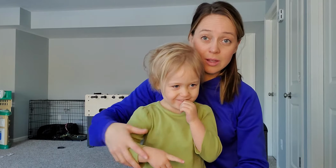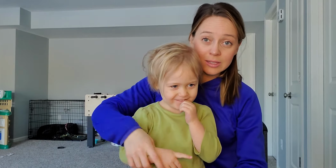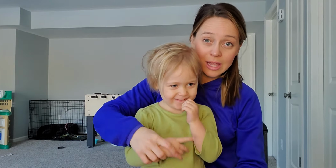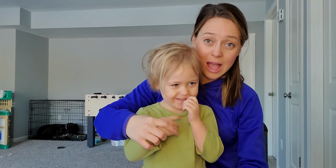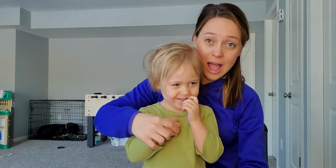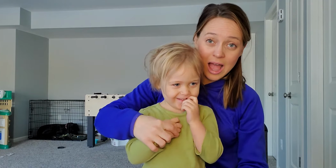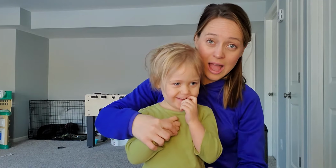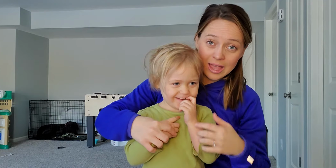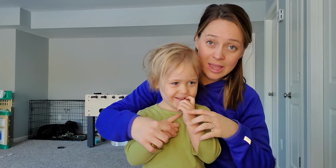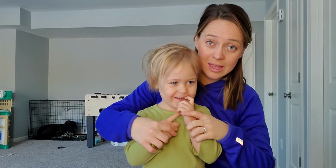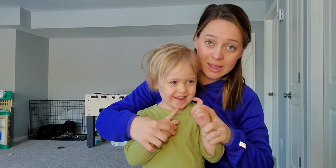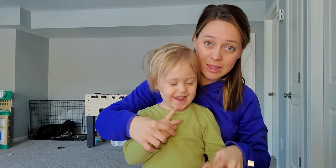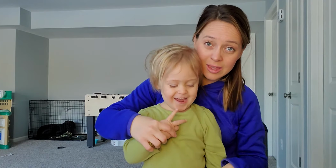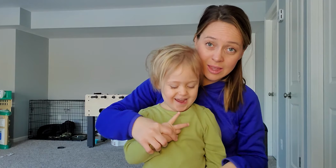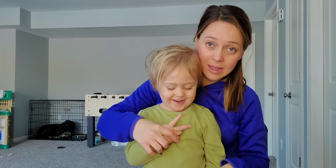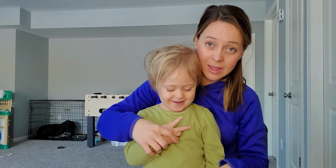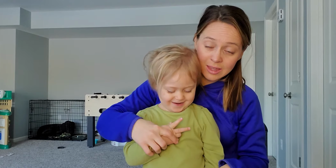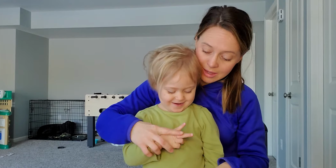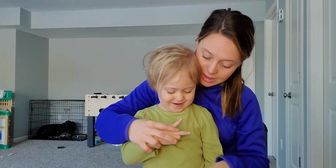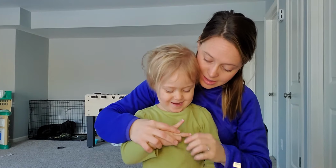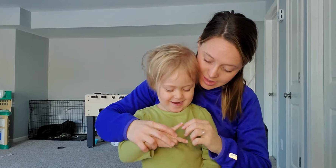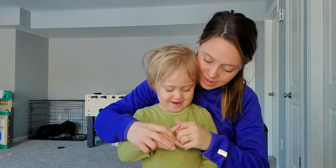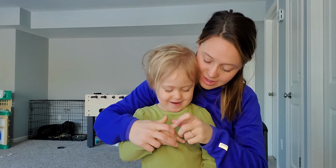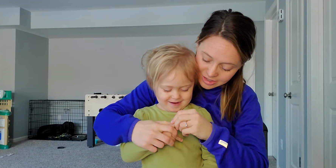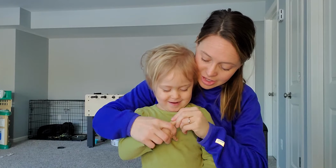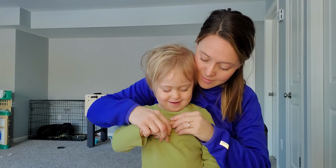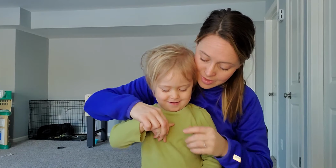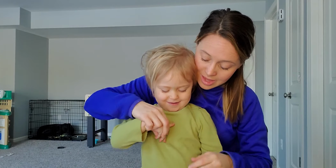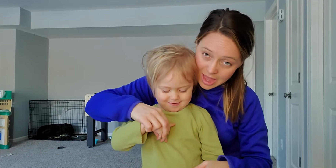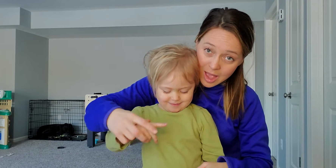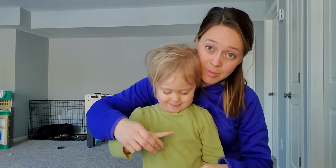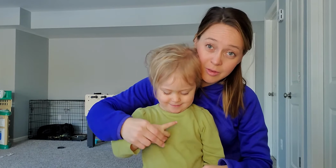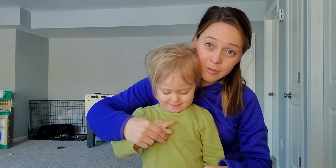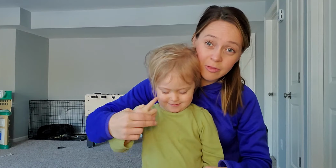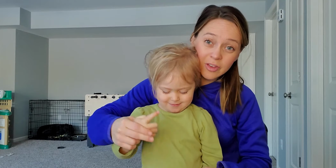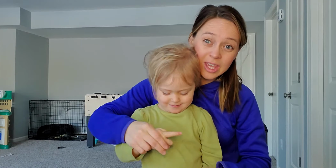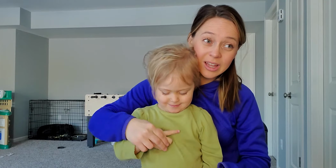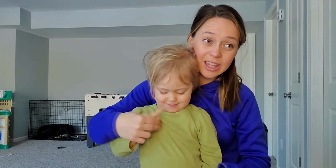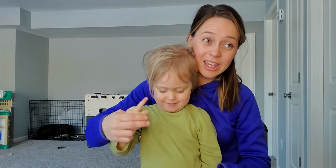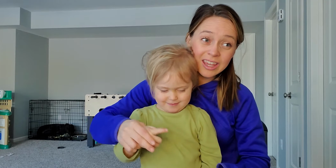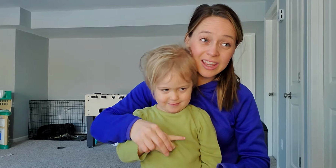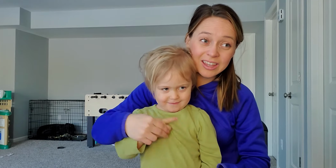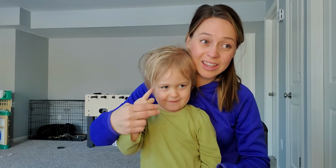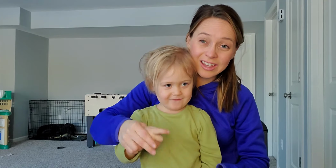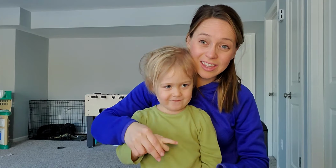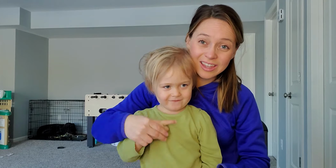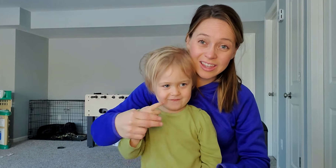Say, I. I. Good job. Am feeling.